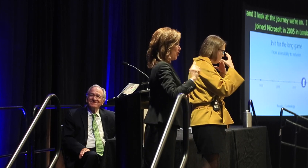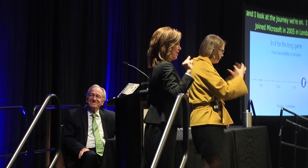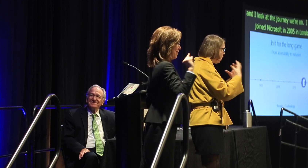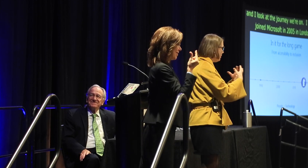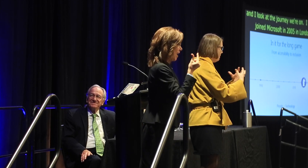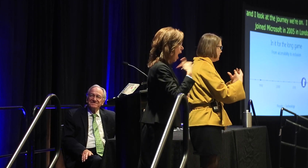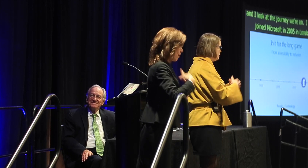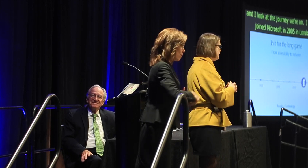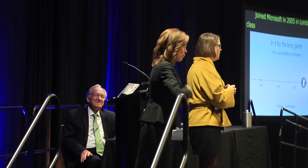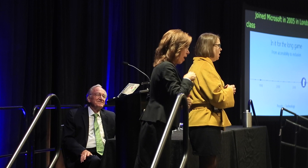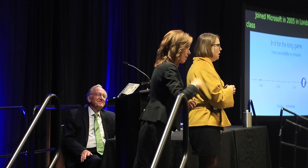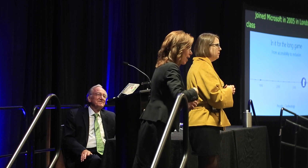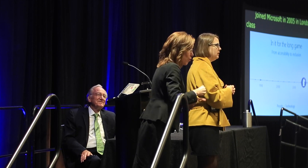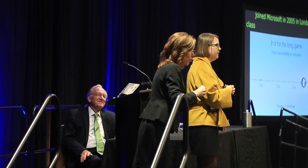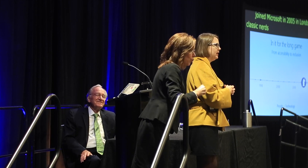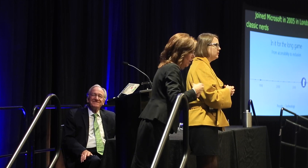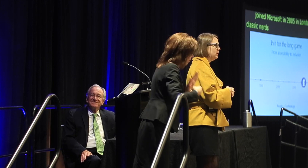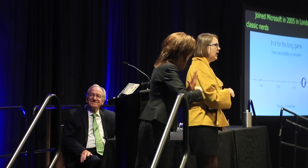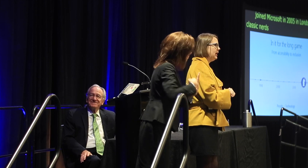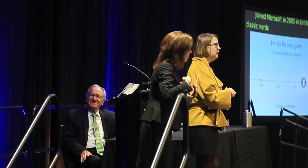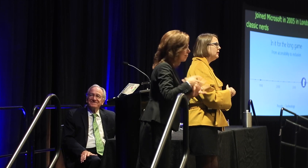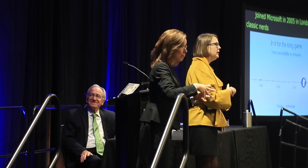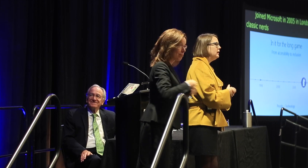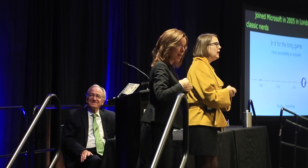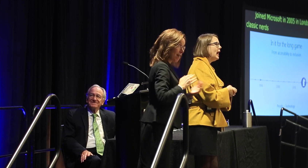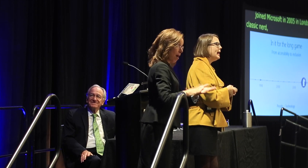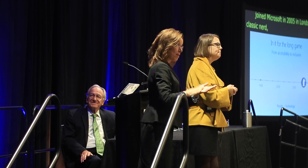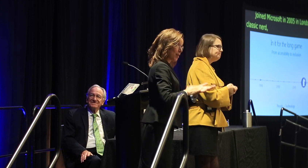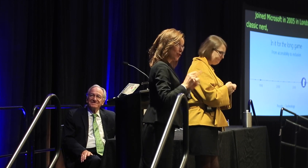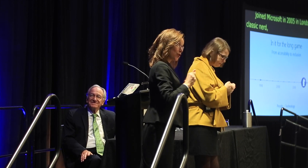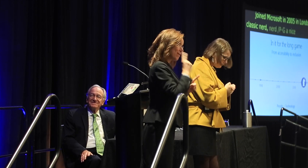nice complimentary term, if that's okay.